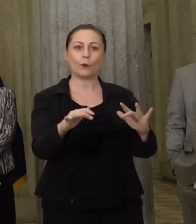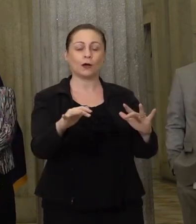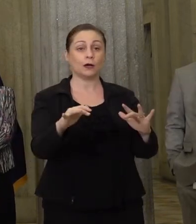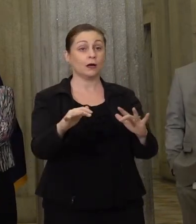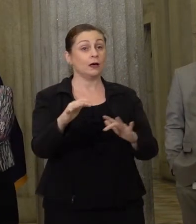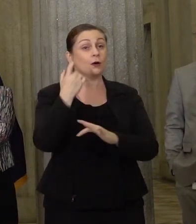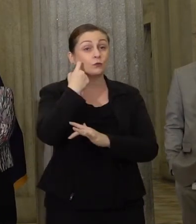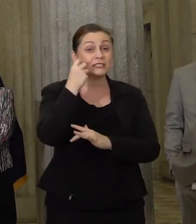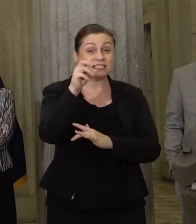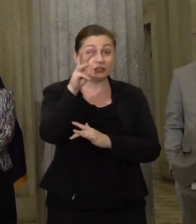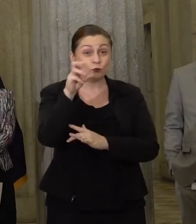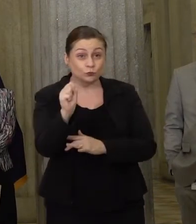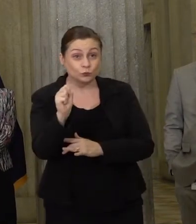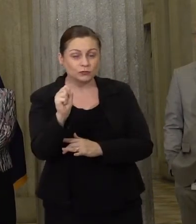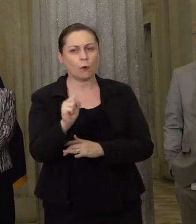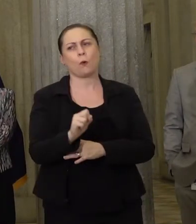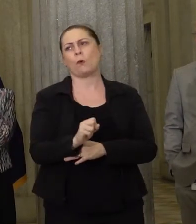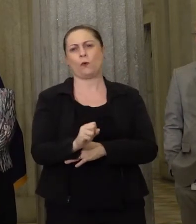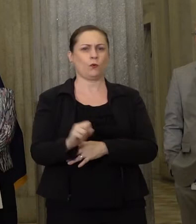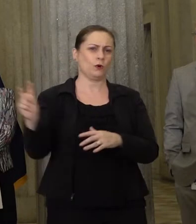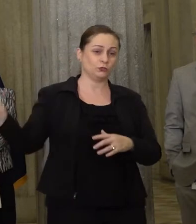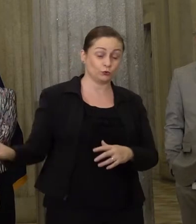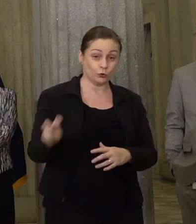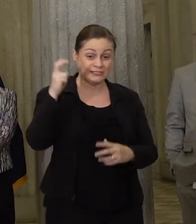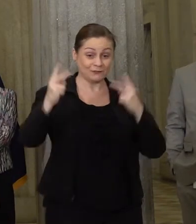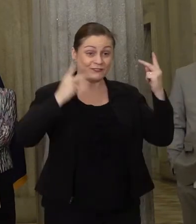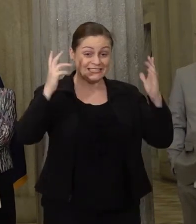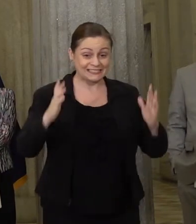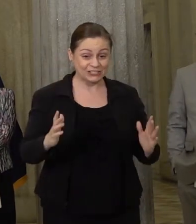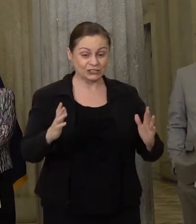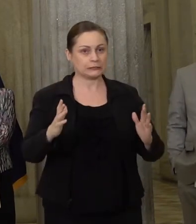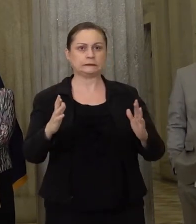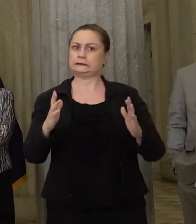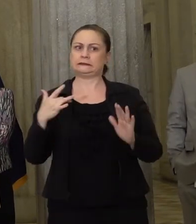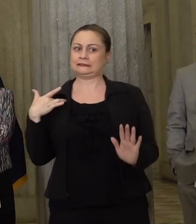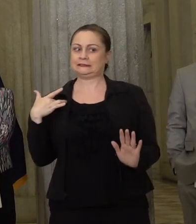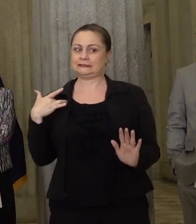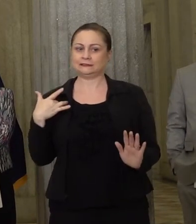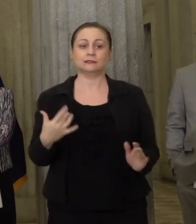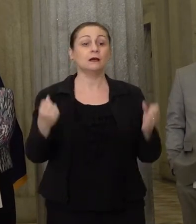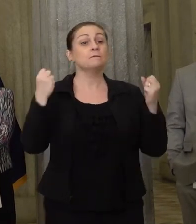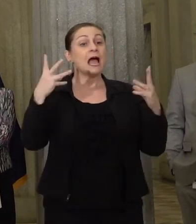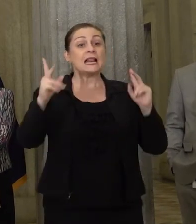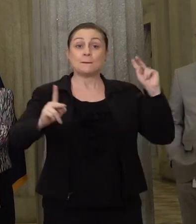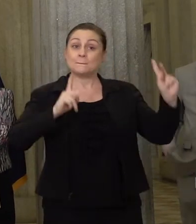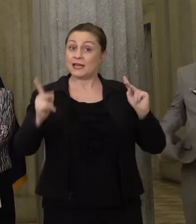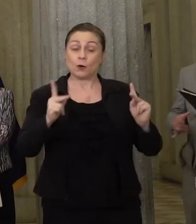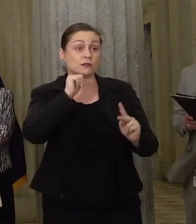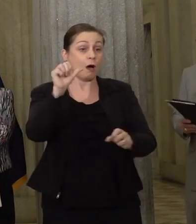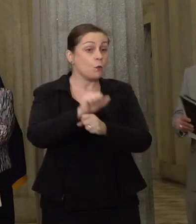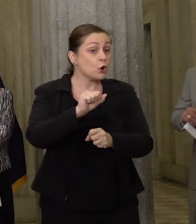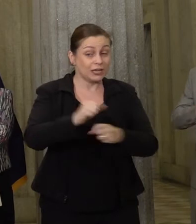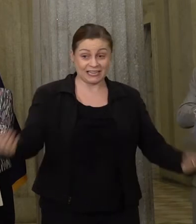comeback during this time. We employ over 225,000 people in our state, many of whom are still out of work. The recent